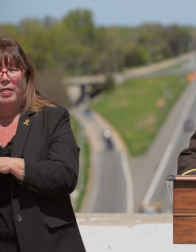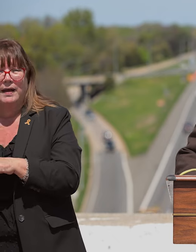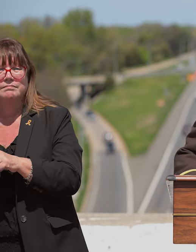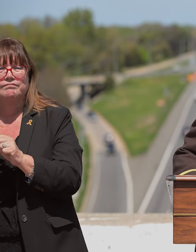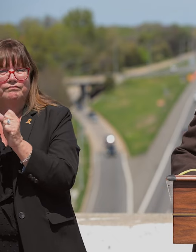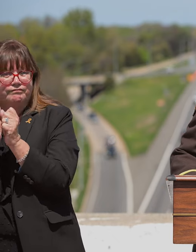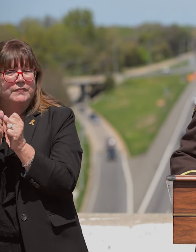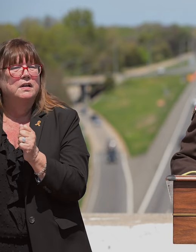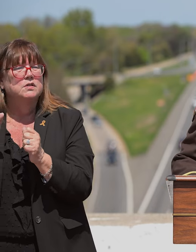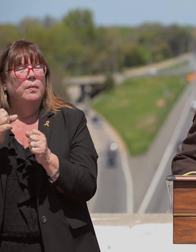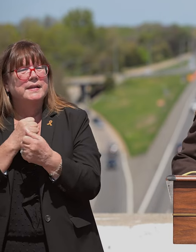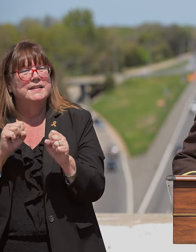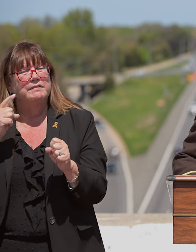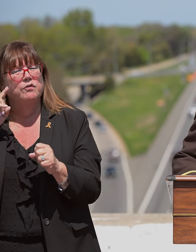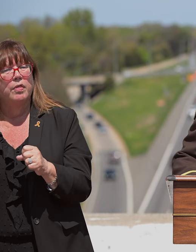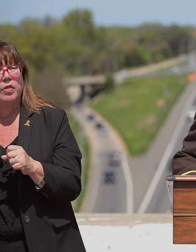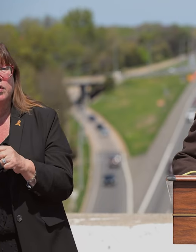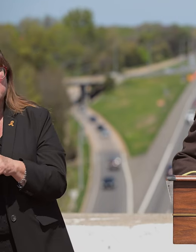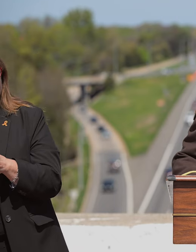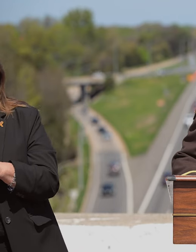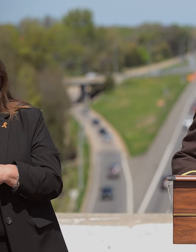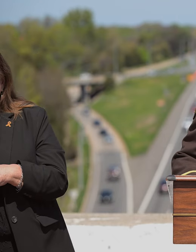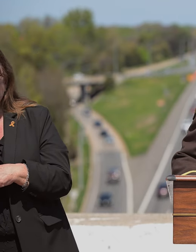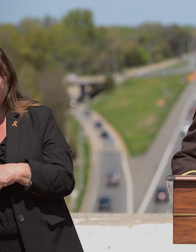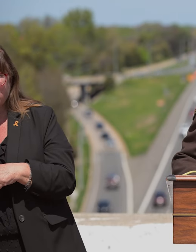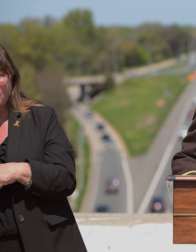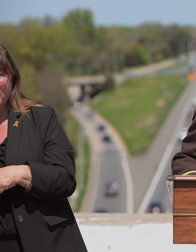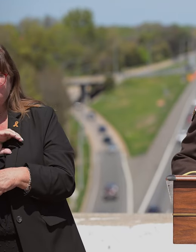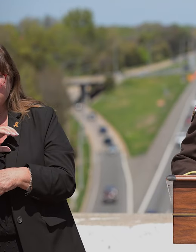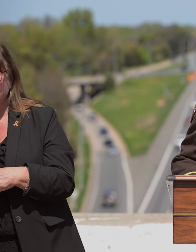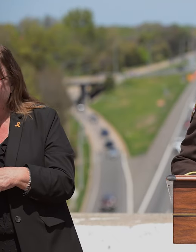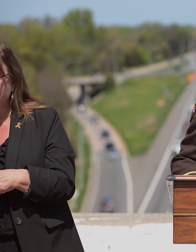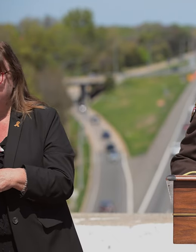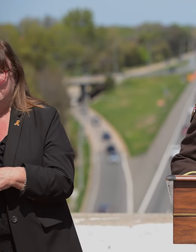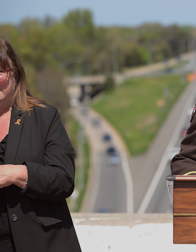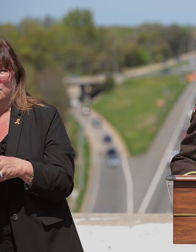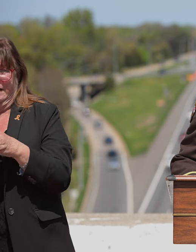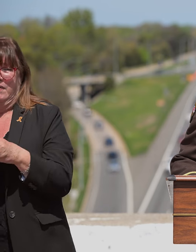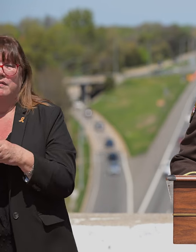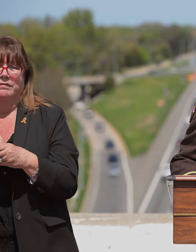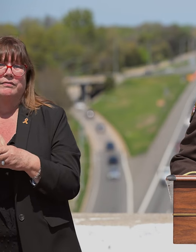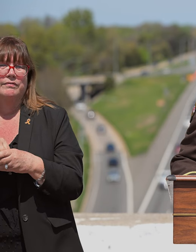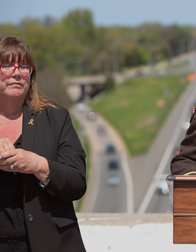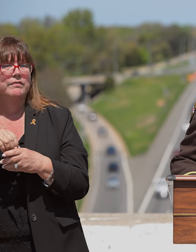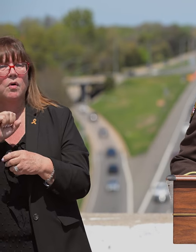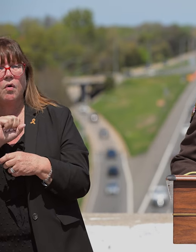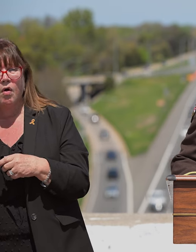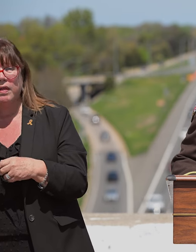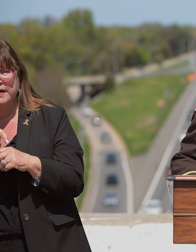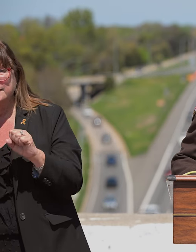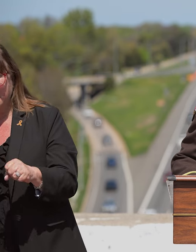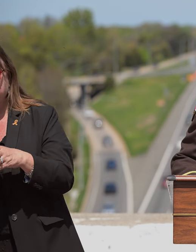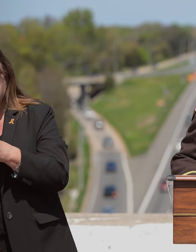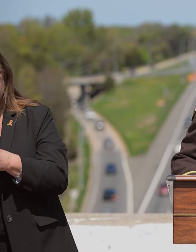safety of those workers does not fall on law enforcement alone. All of us can do our part. All of us can do